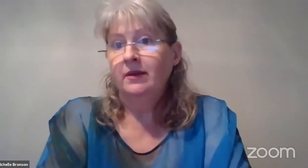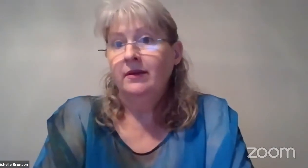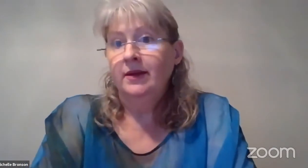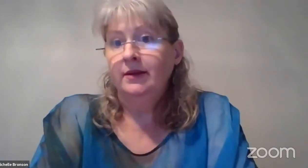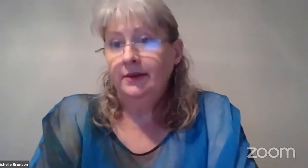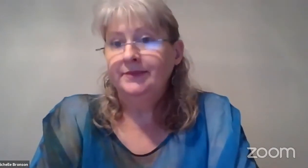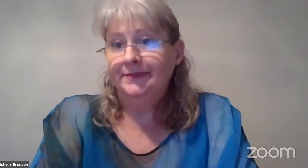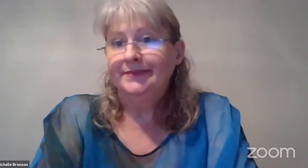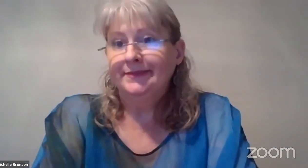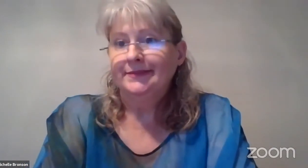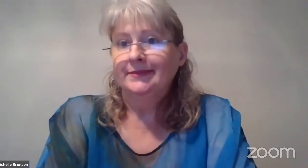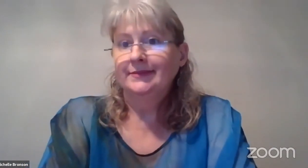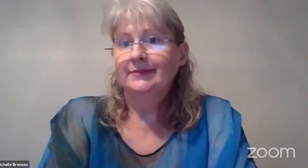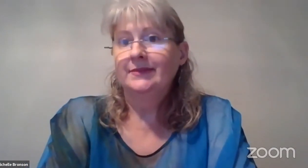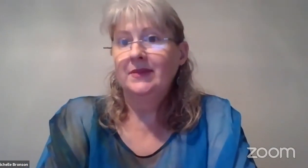other strategies via Zoom.